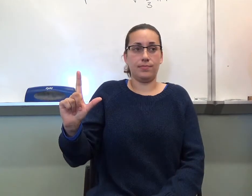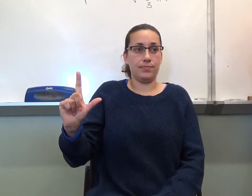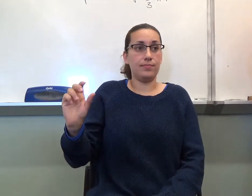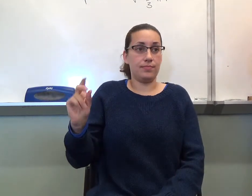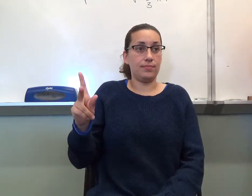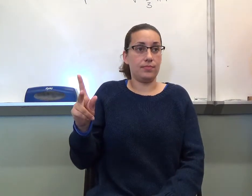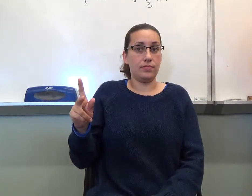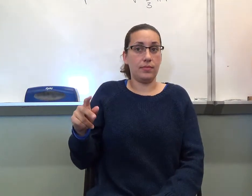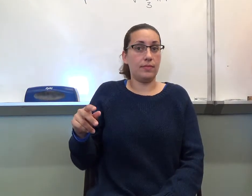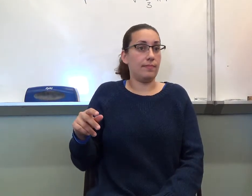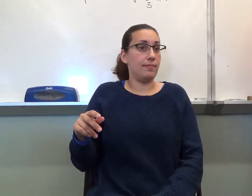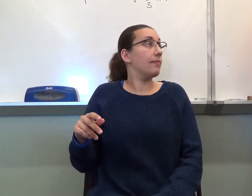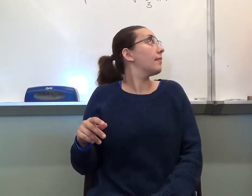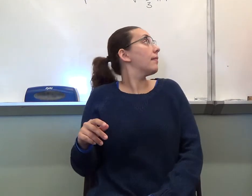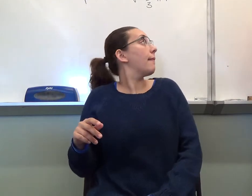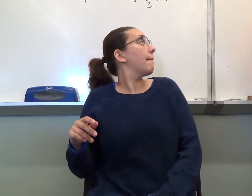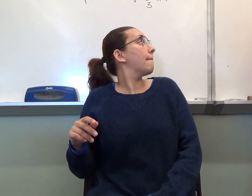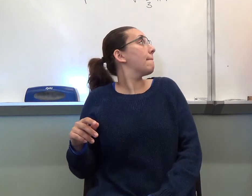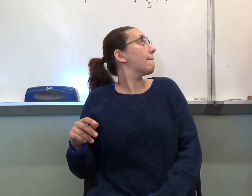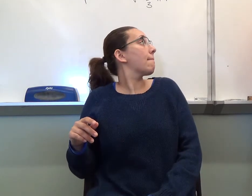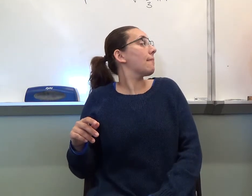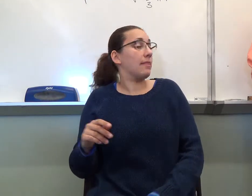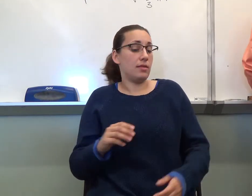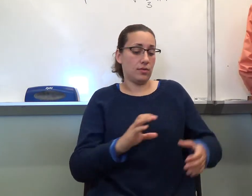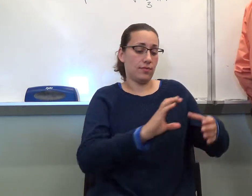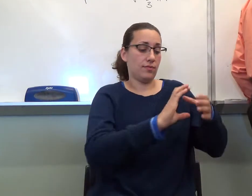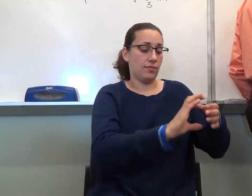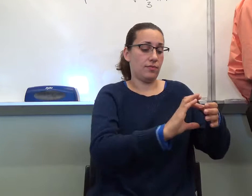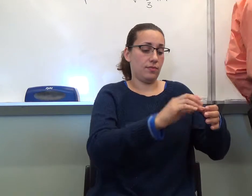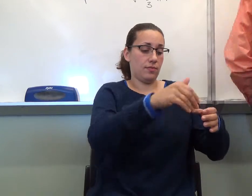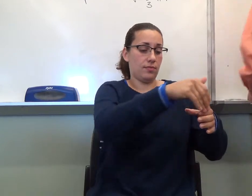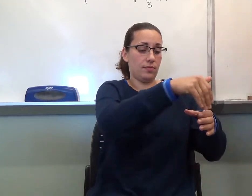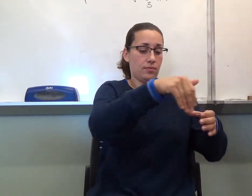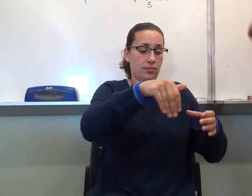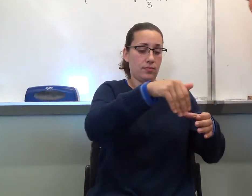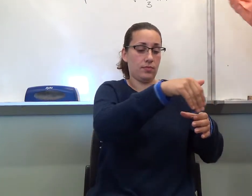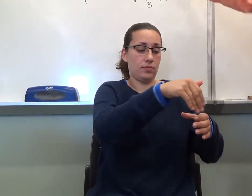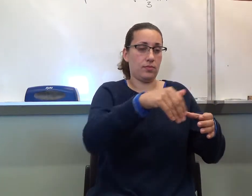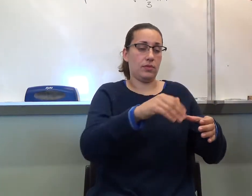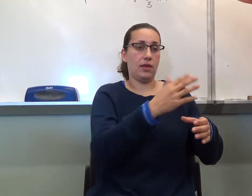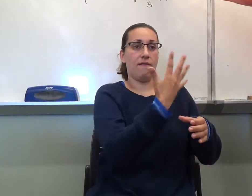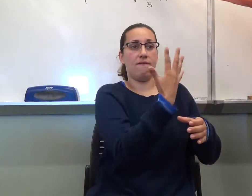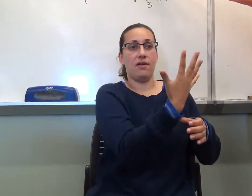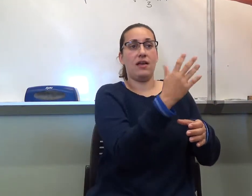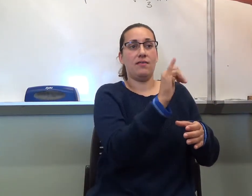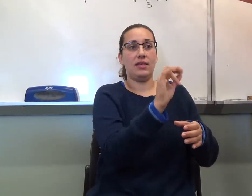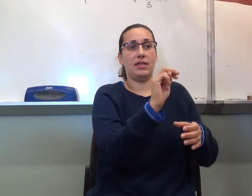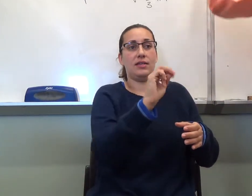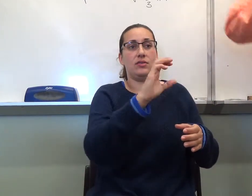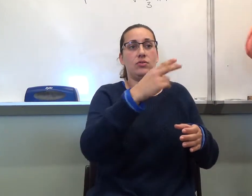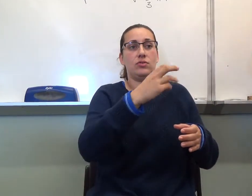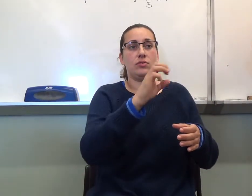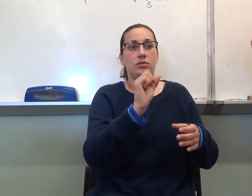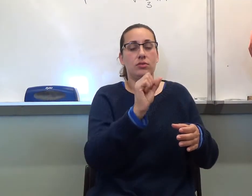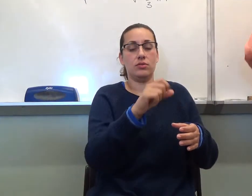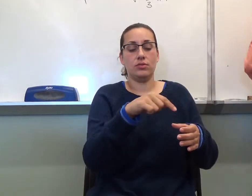5 inches on the side. So the volume of the cube would simply be this one right up here, S cubed. So we make